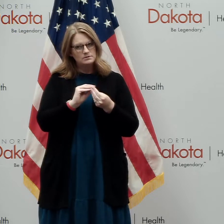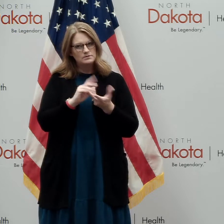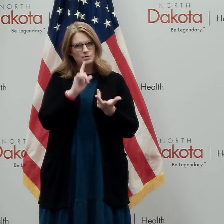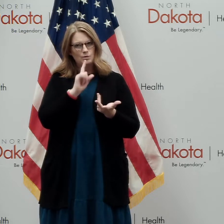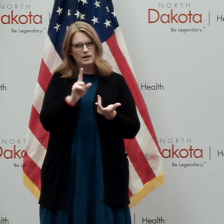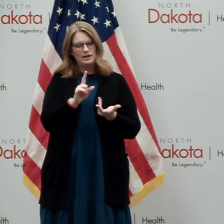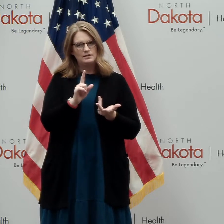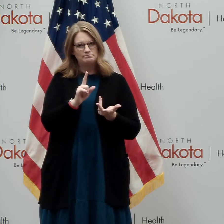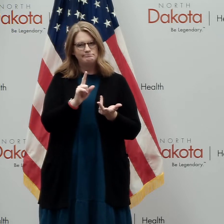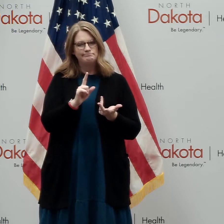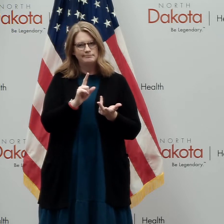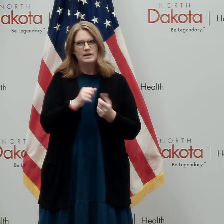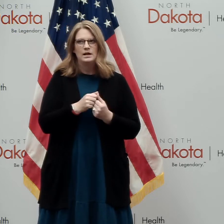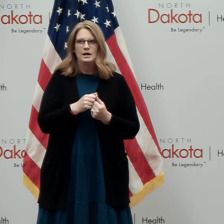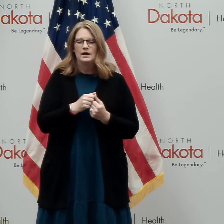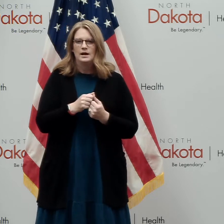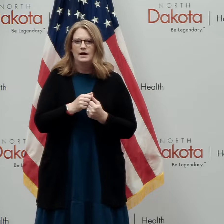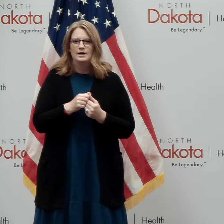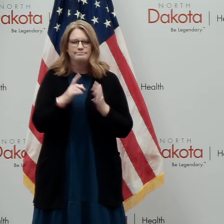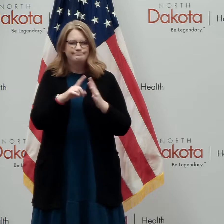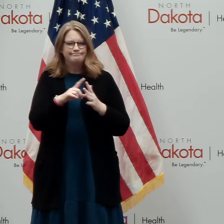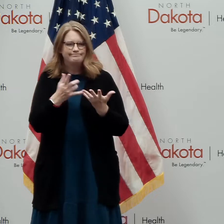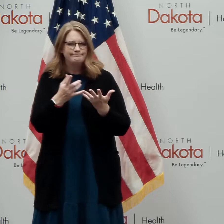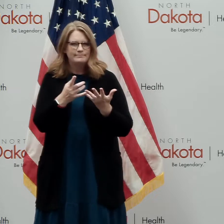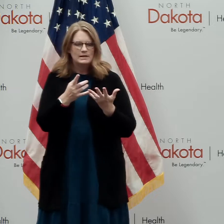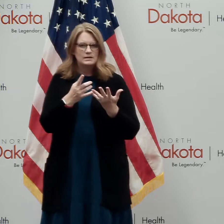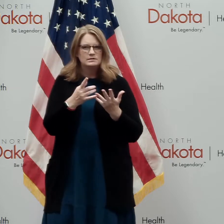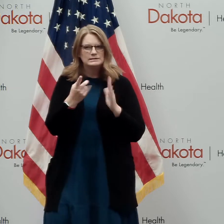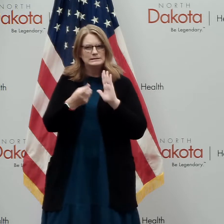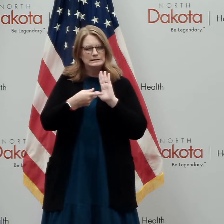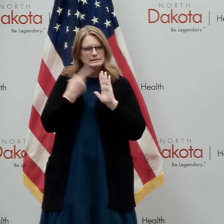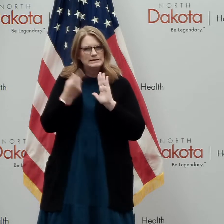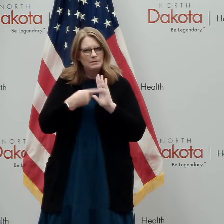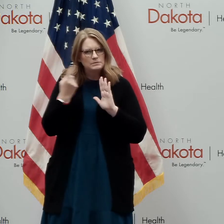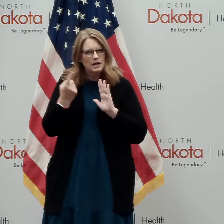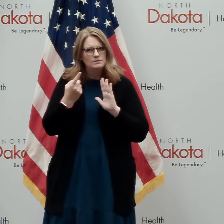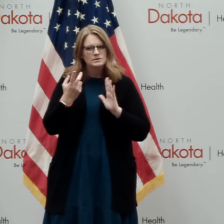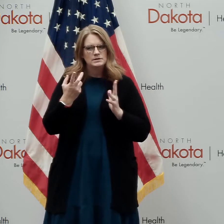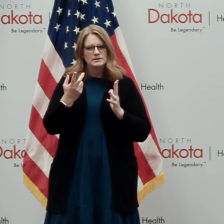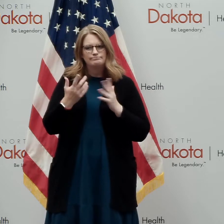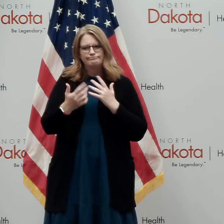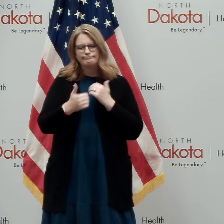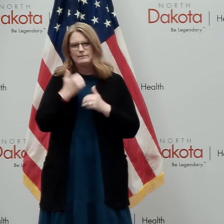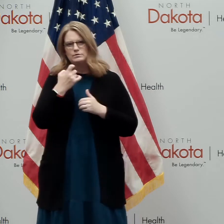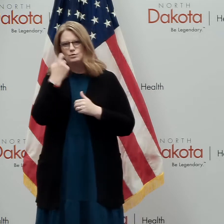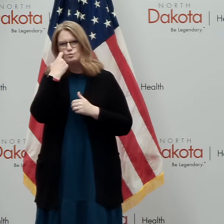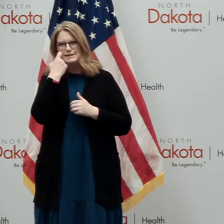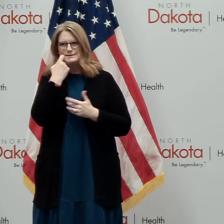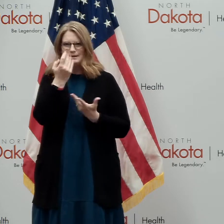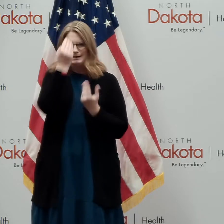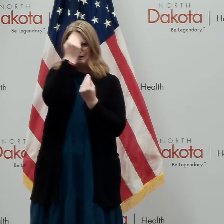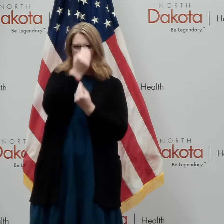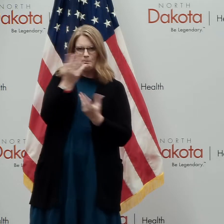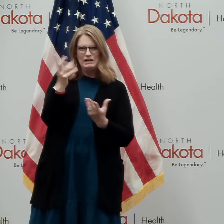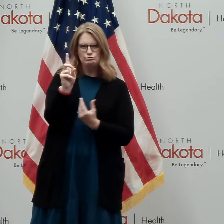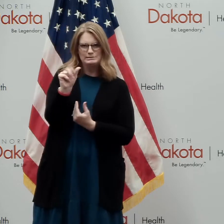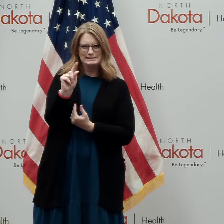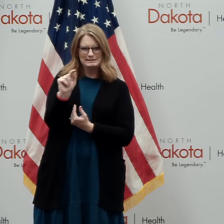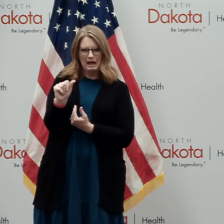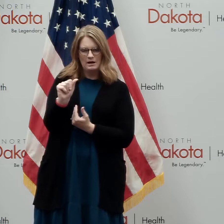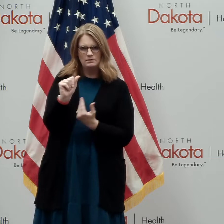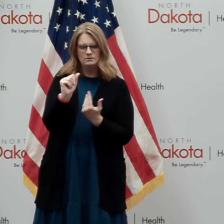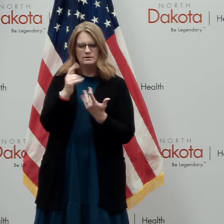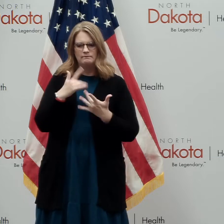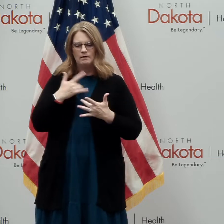really easy sometimes to get caught up in whatever the most recent data might be, but I want to make sure that